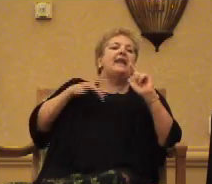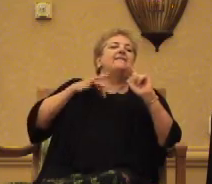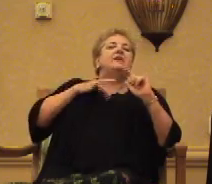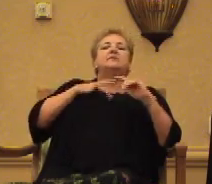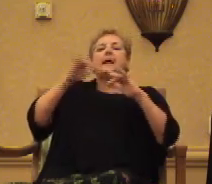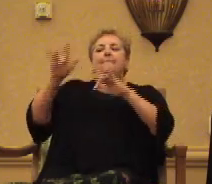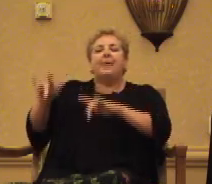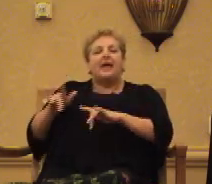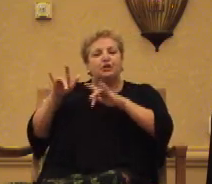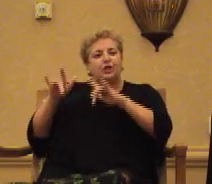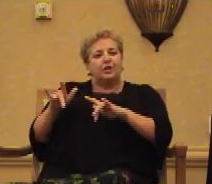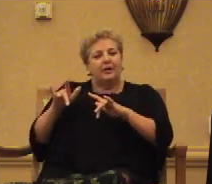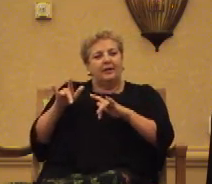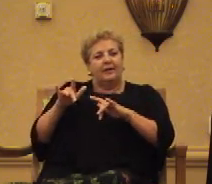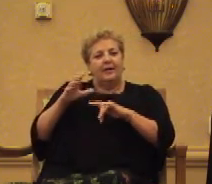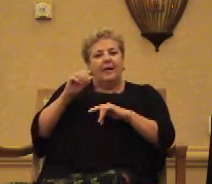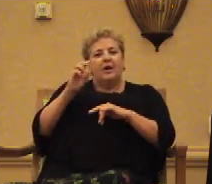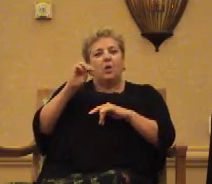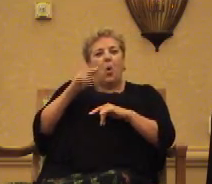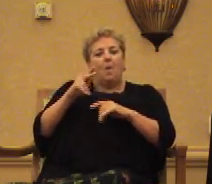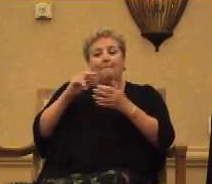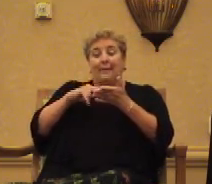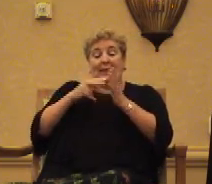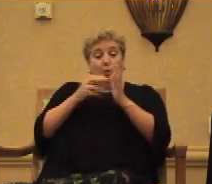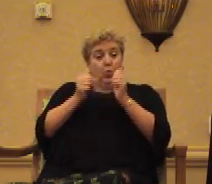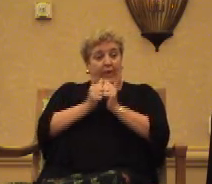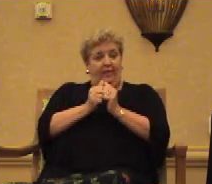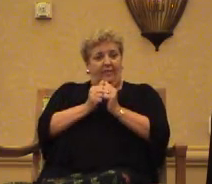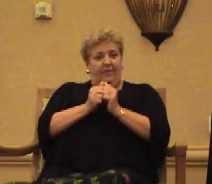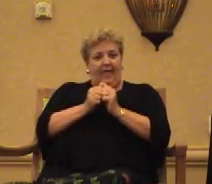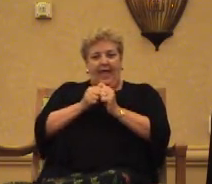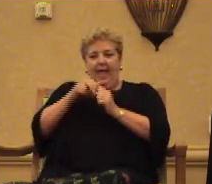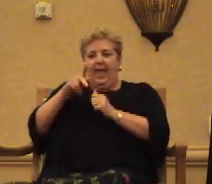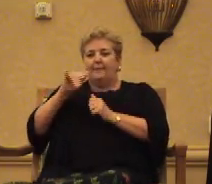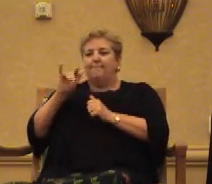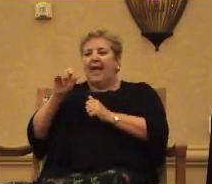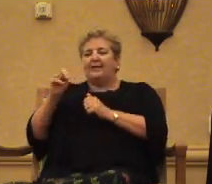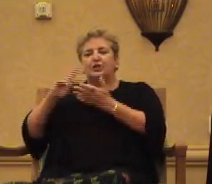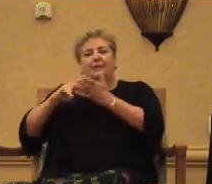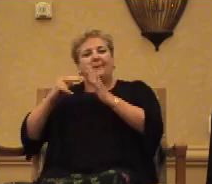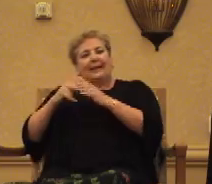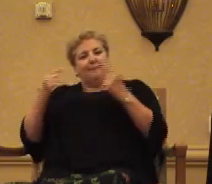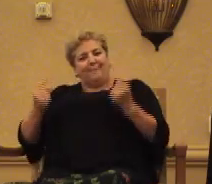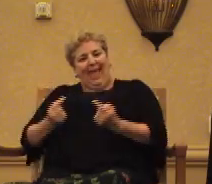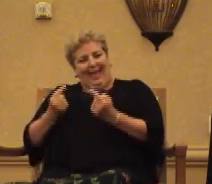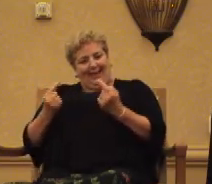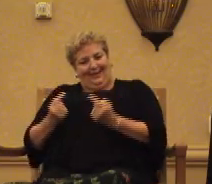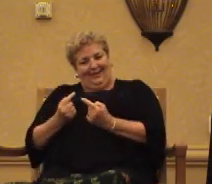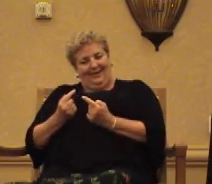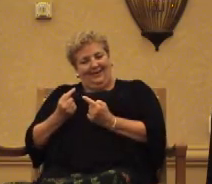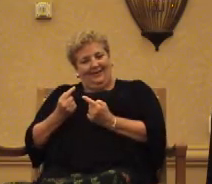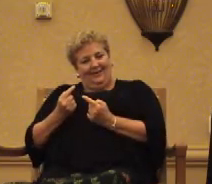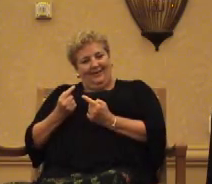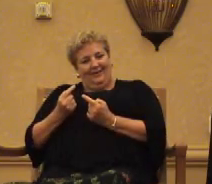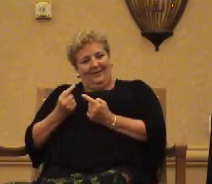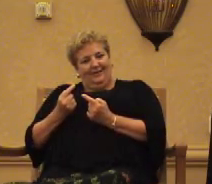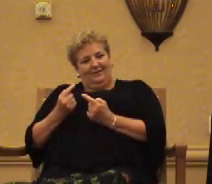meaning with, and passio, pain, is that I can sit with your pain. And I started to look at everybody in my life